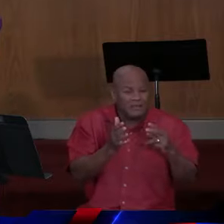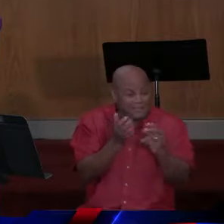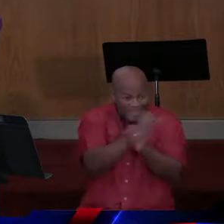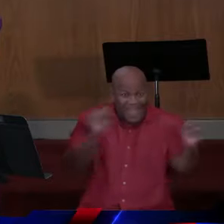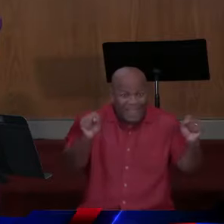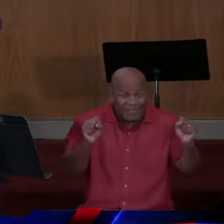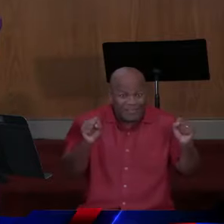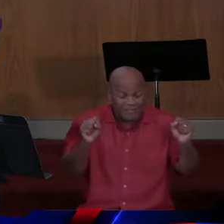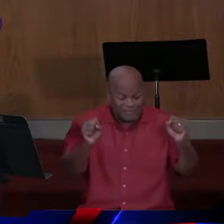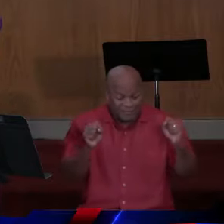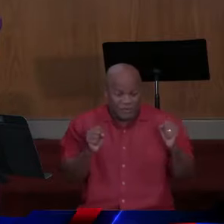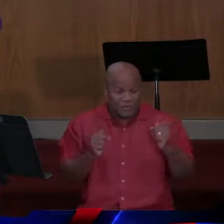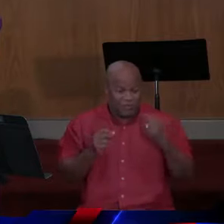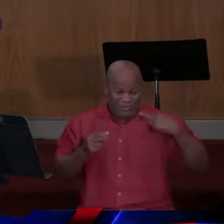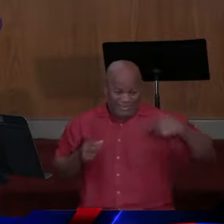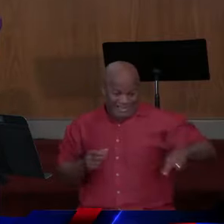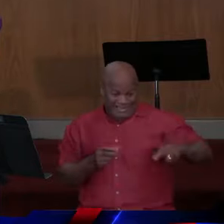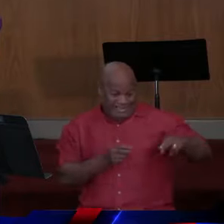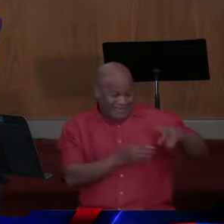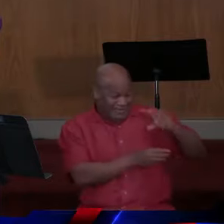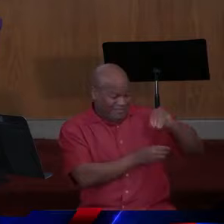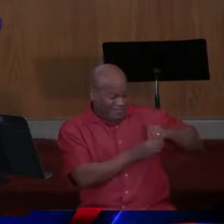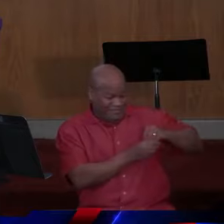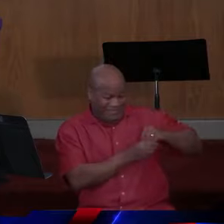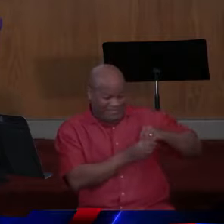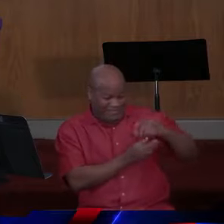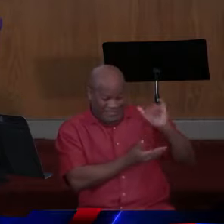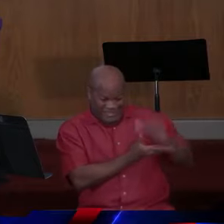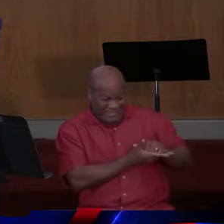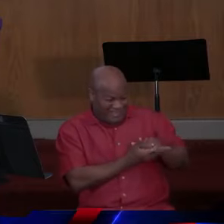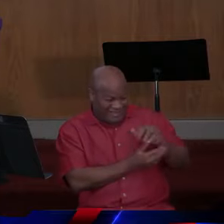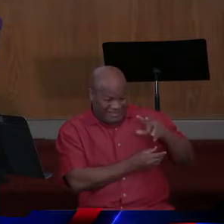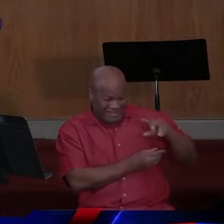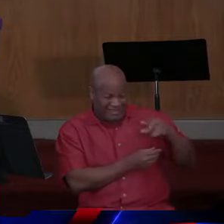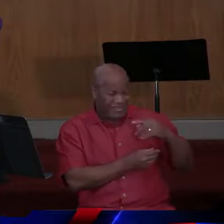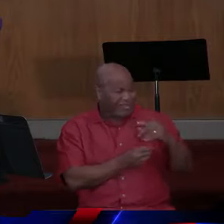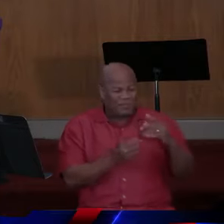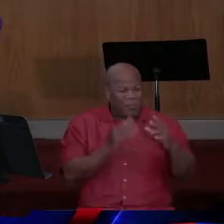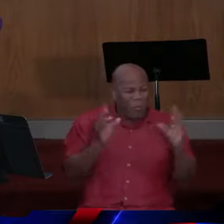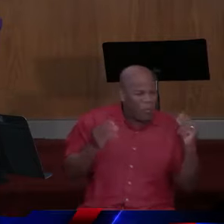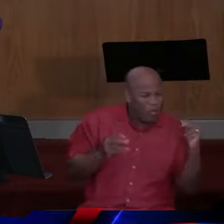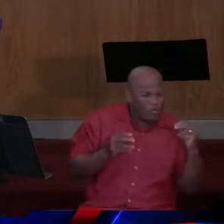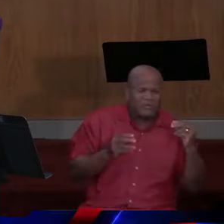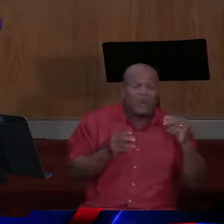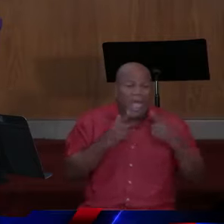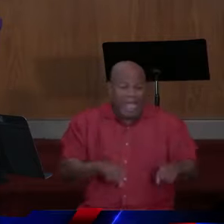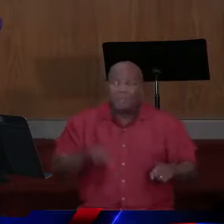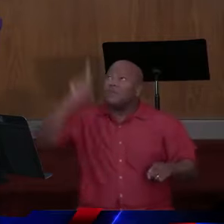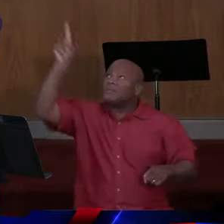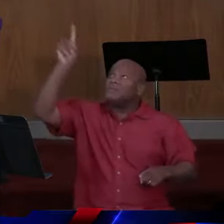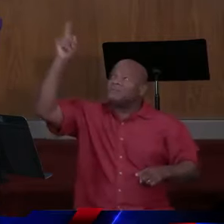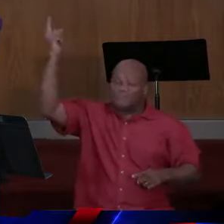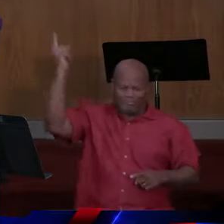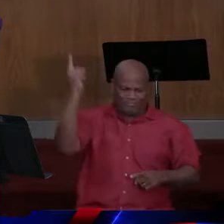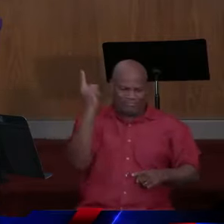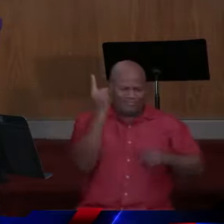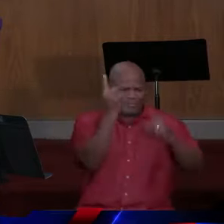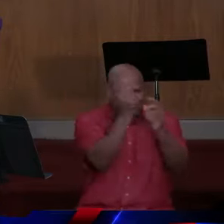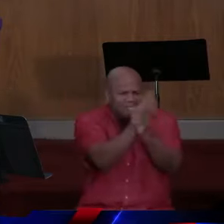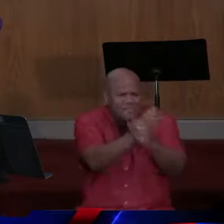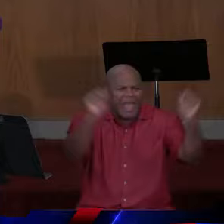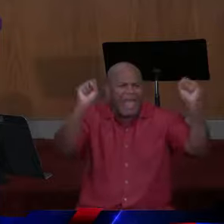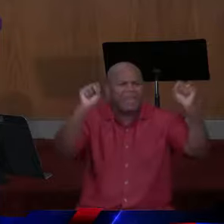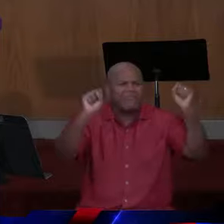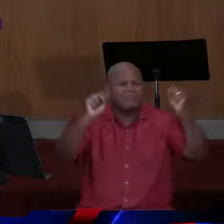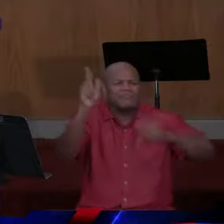saved is not about religion. It's relationship with God through Christ Jesus. Come on, somebody. But when he saves us